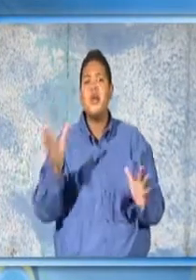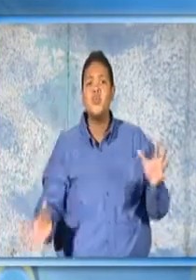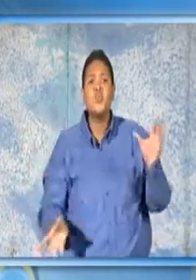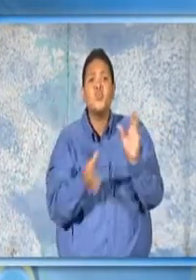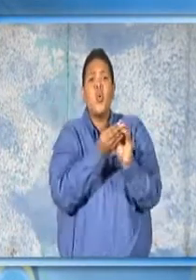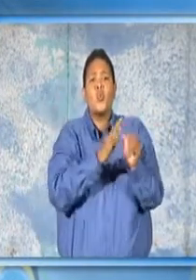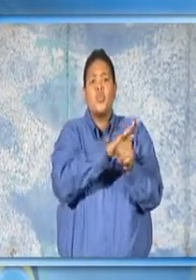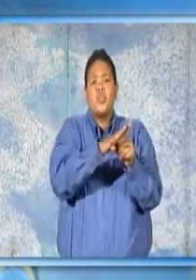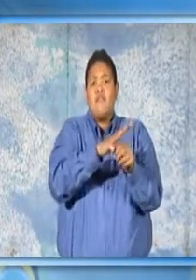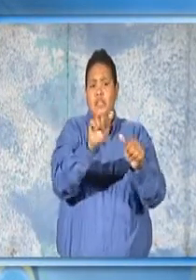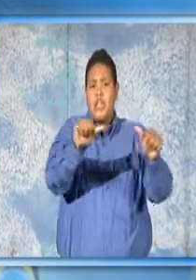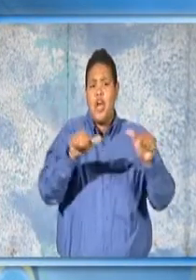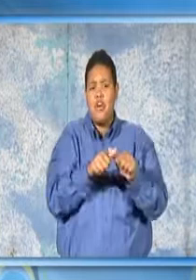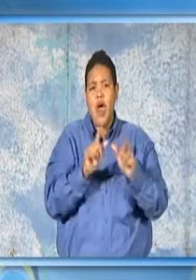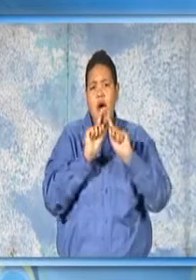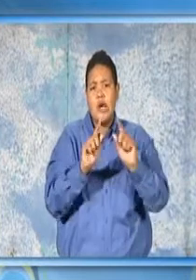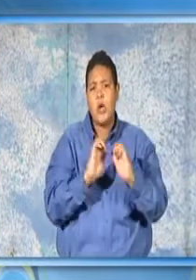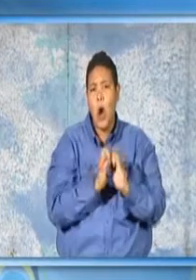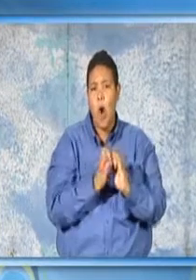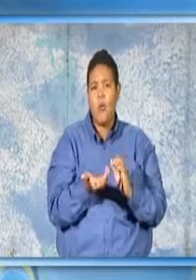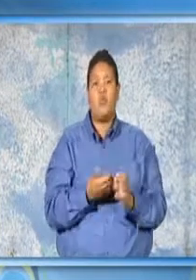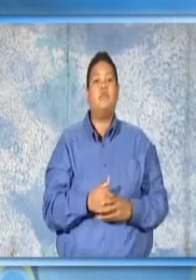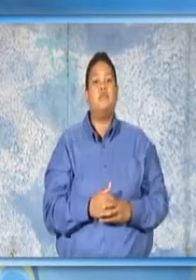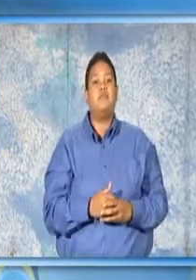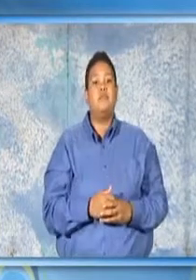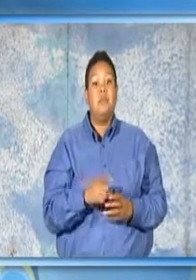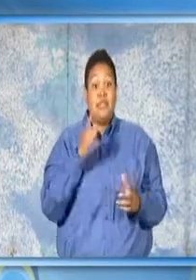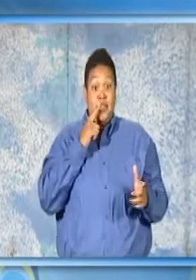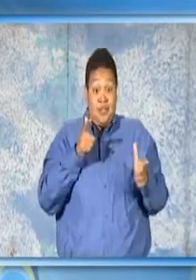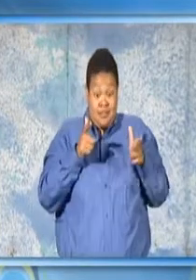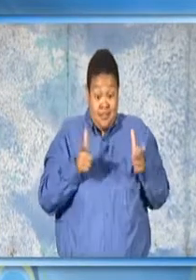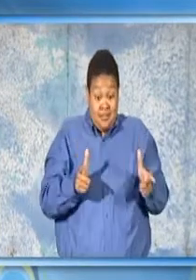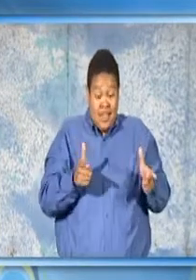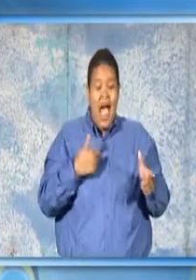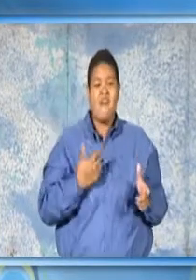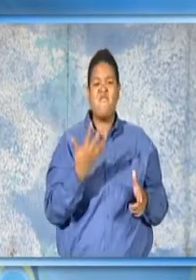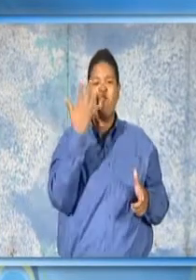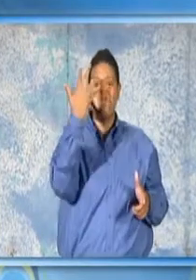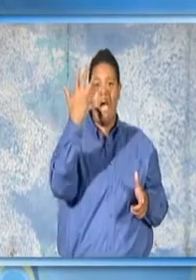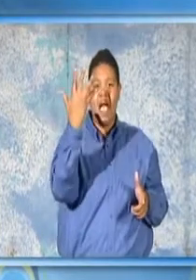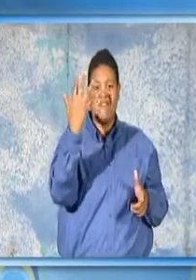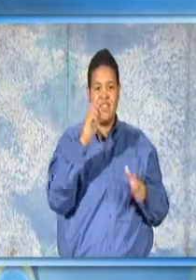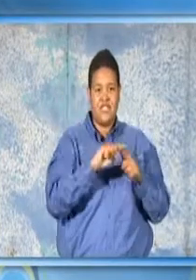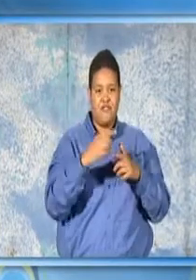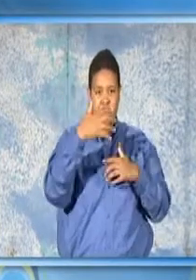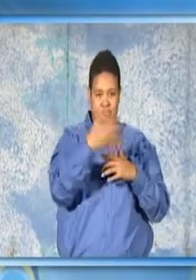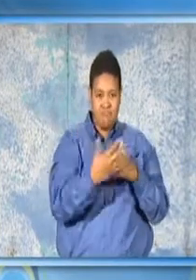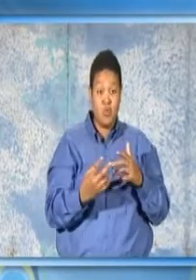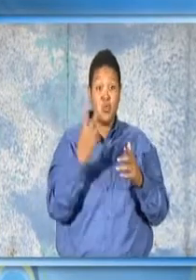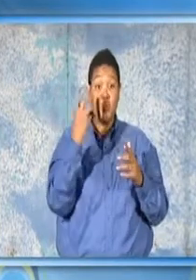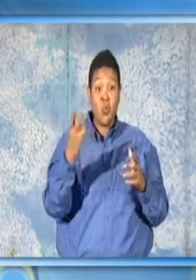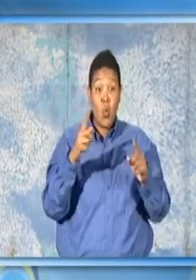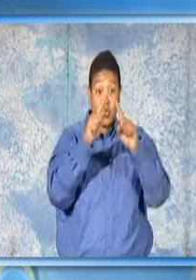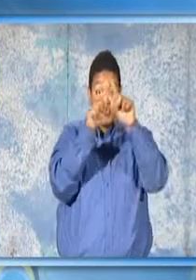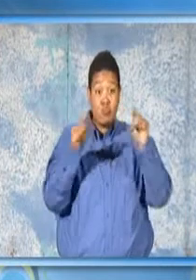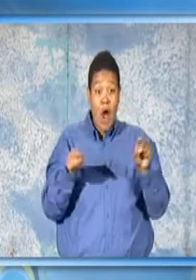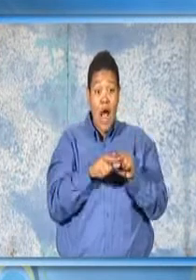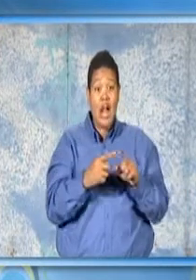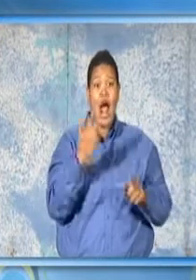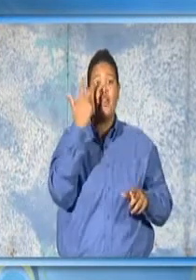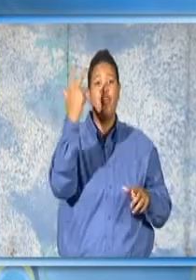surface area? The wedge has 5 faces, 2 triangular and 3